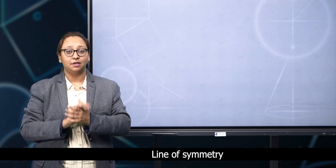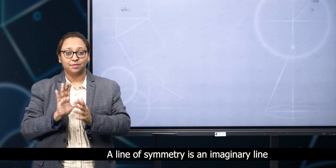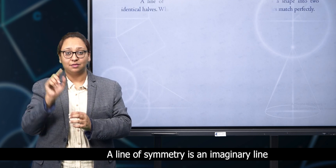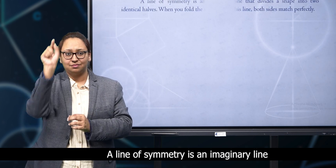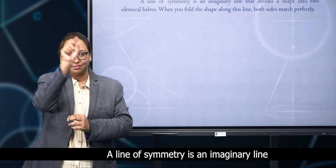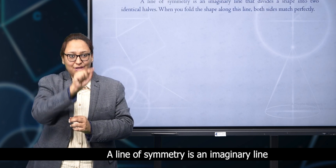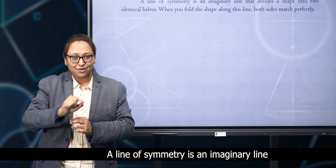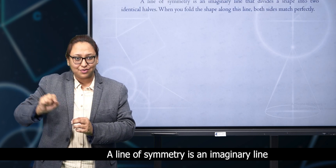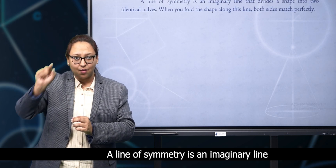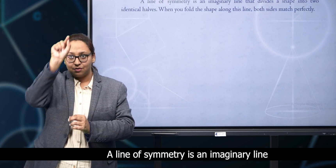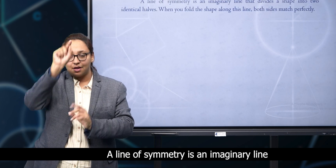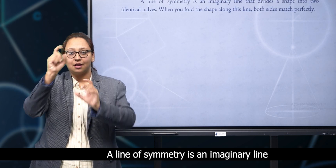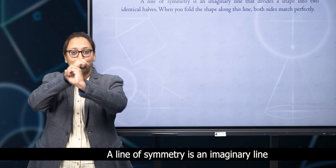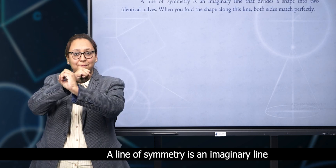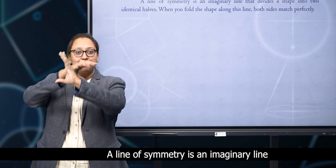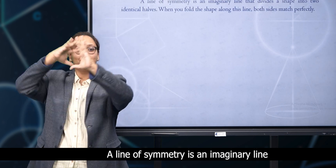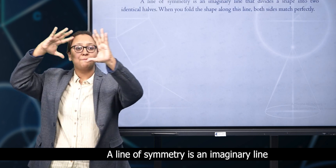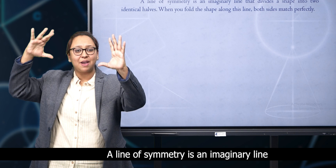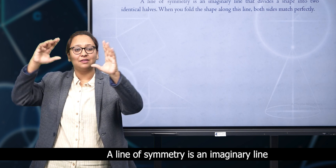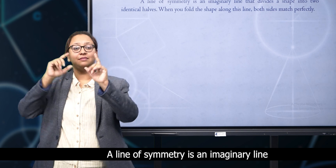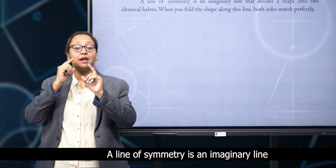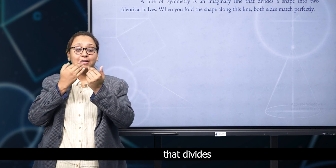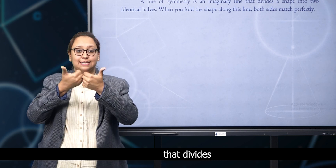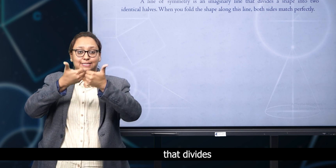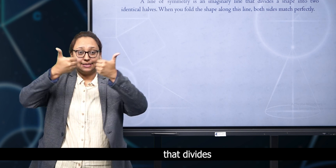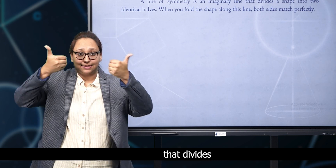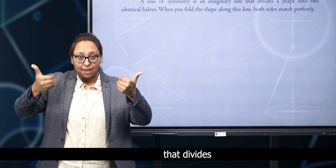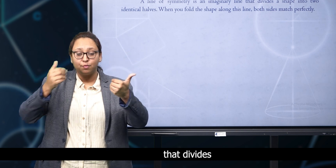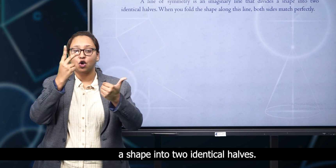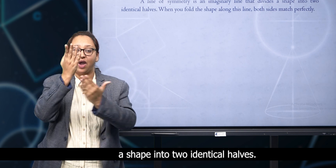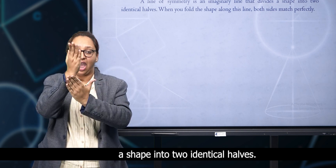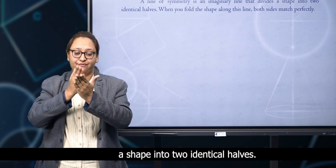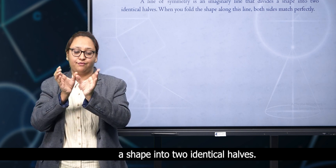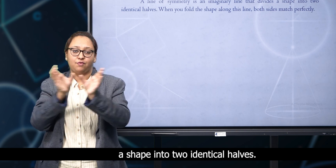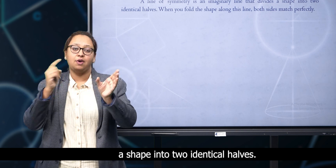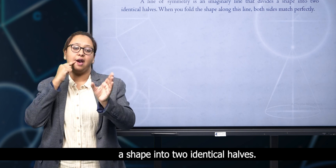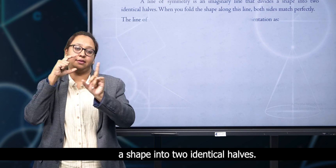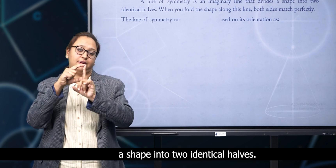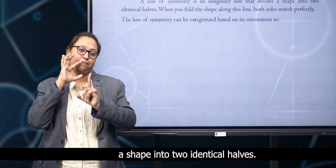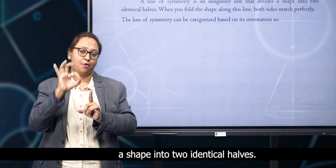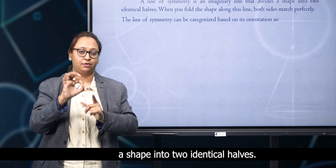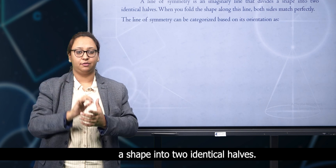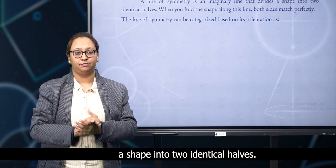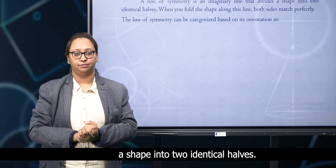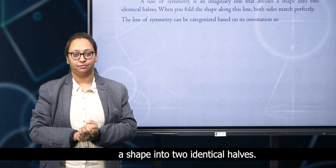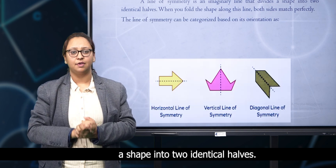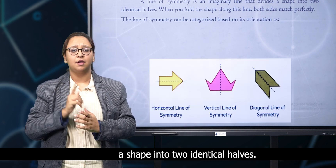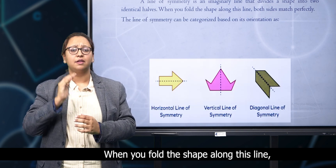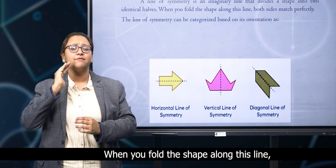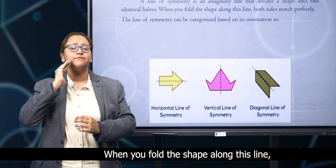A line of symmetry is an imaginary line that divides a shape into two identical halves. When